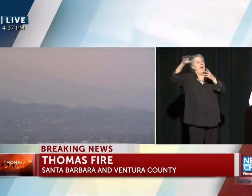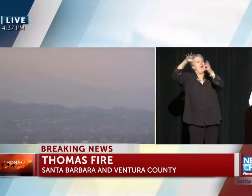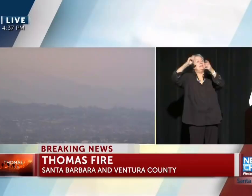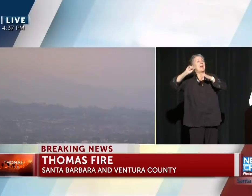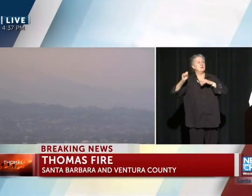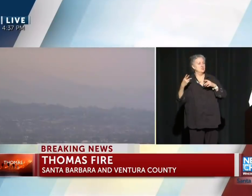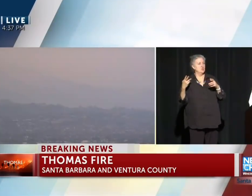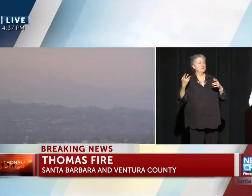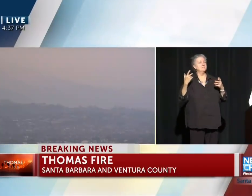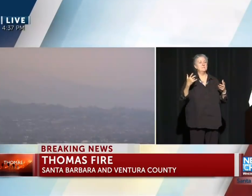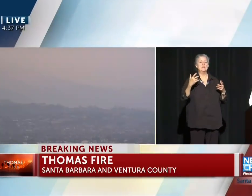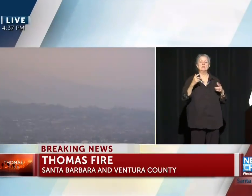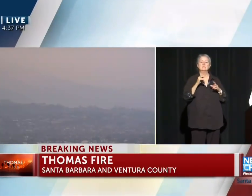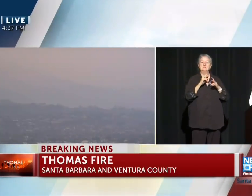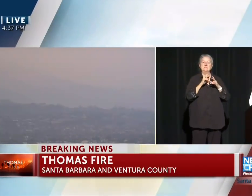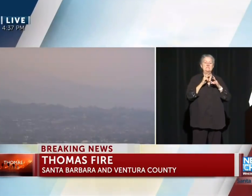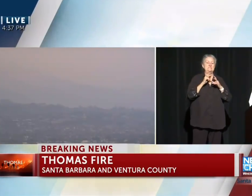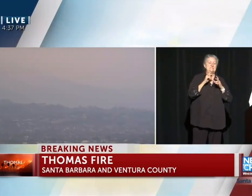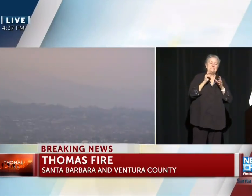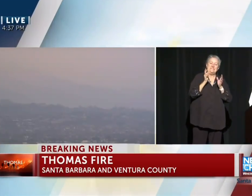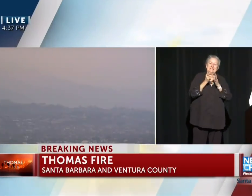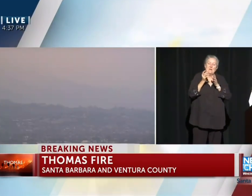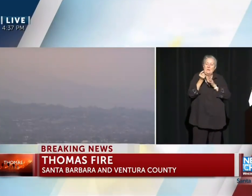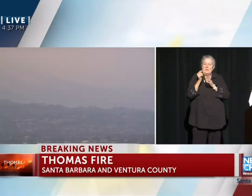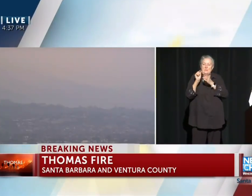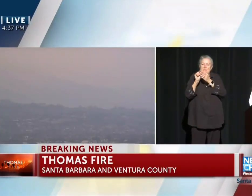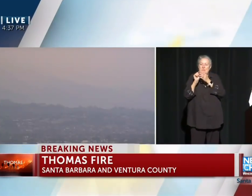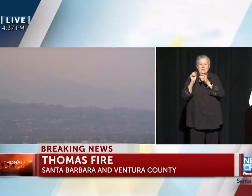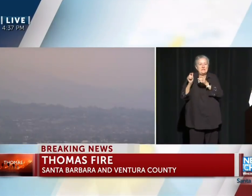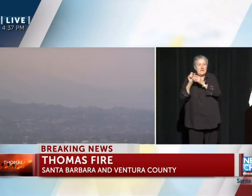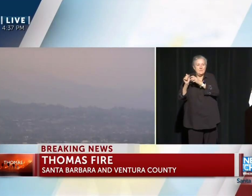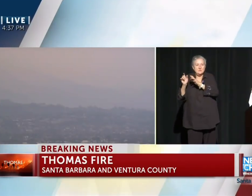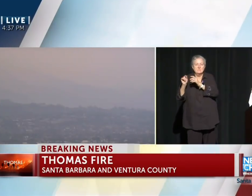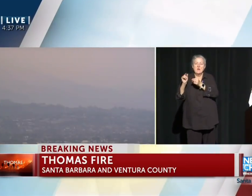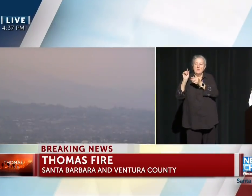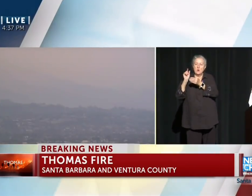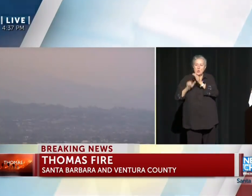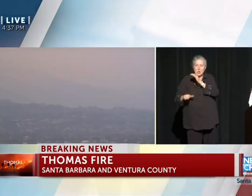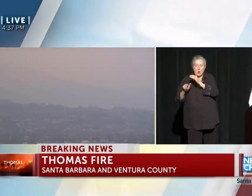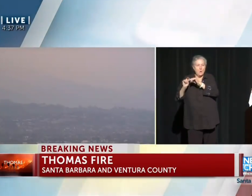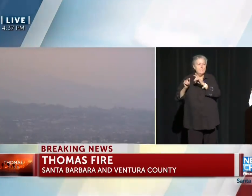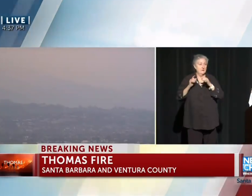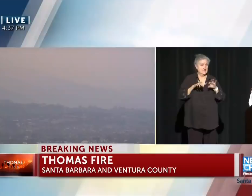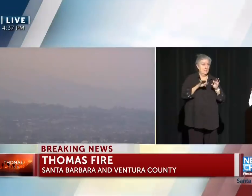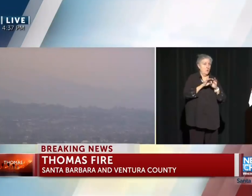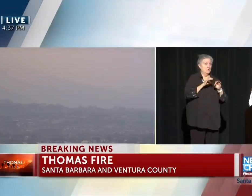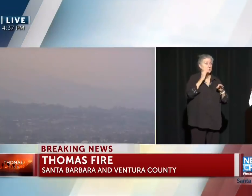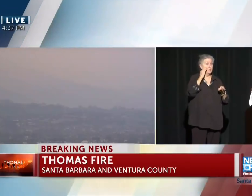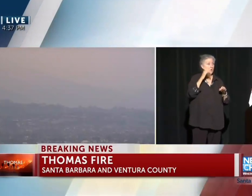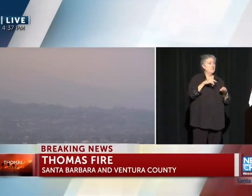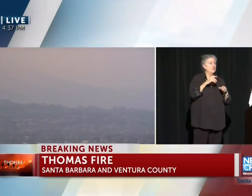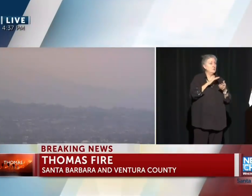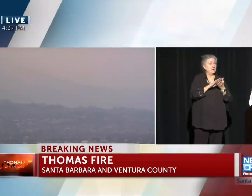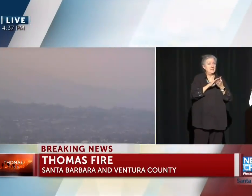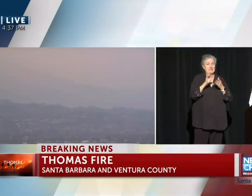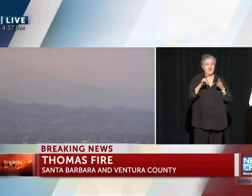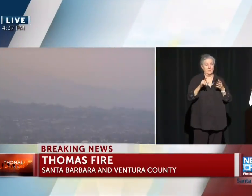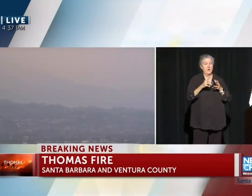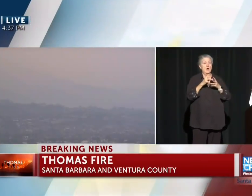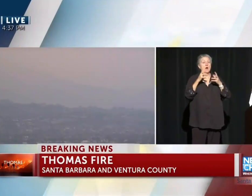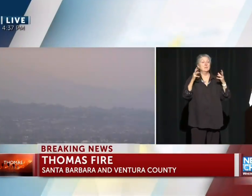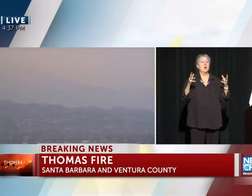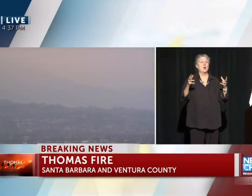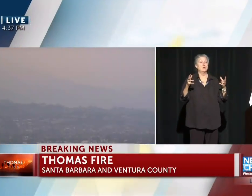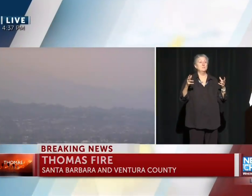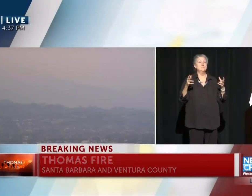damage your lungs are very low level in the air. It is important to note during cleanup that large amounts